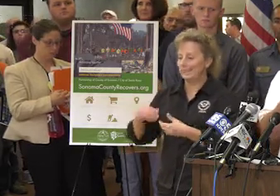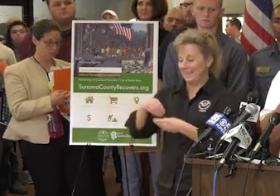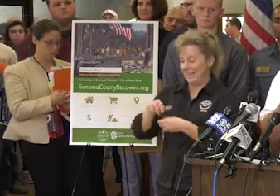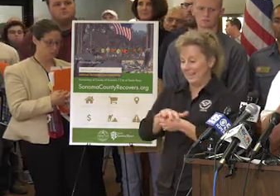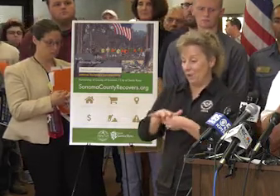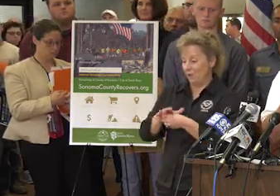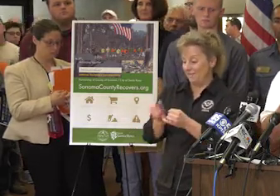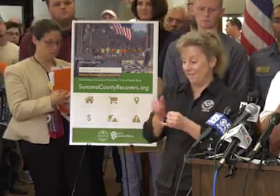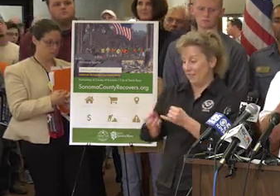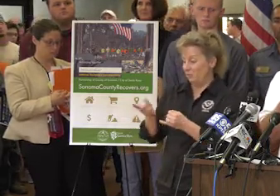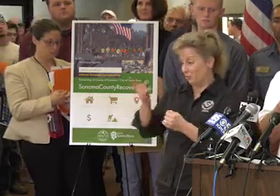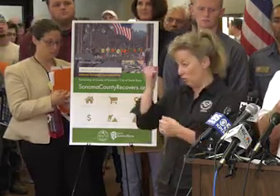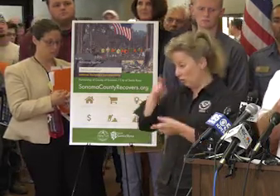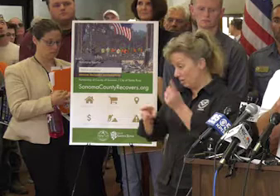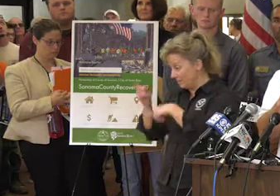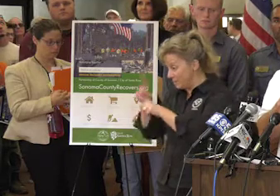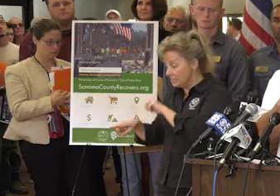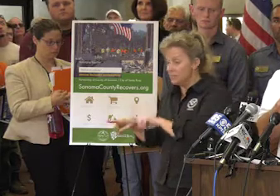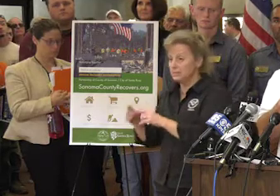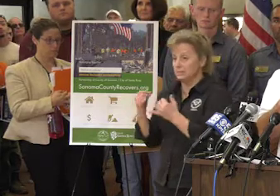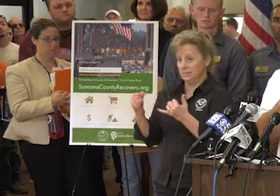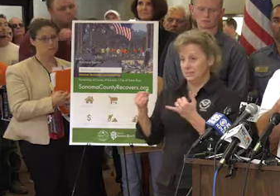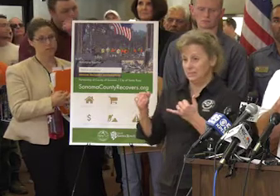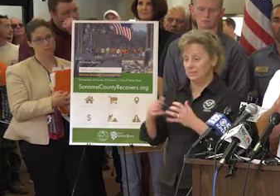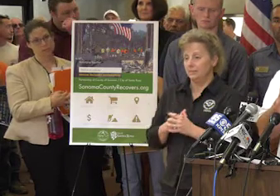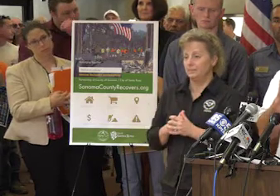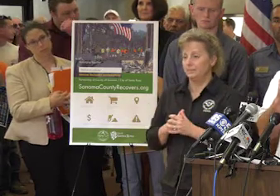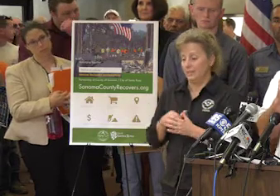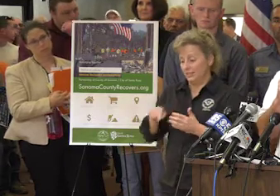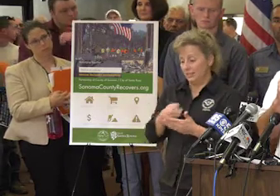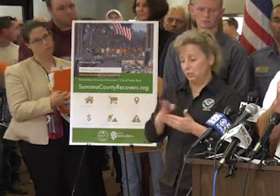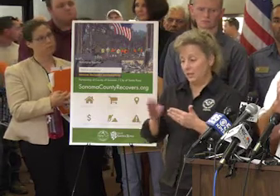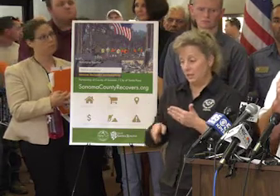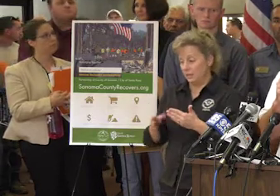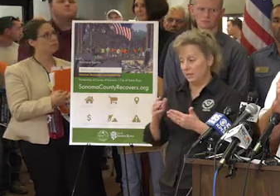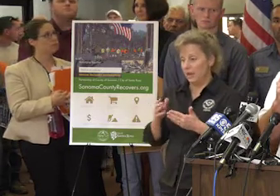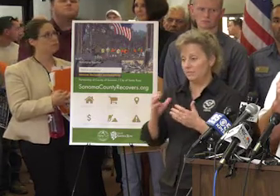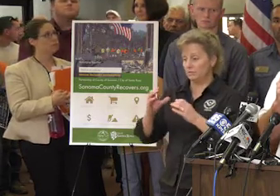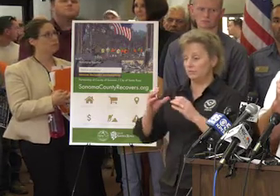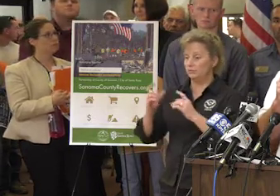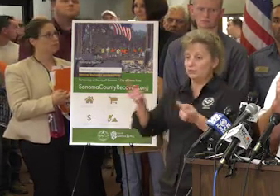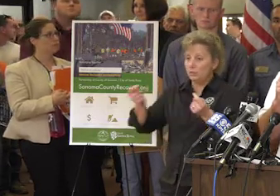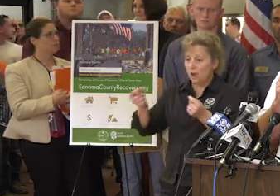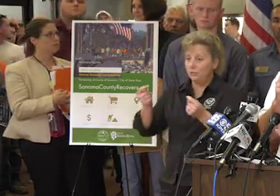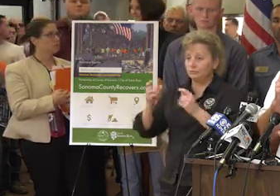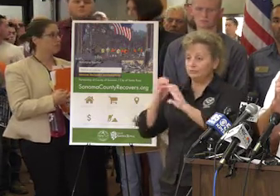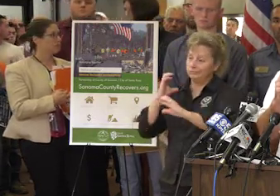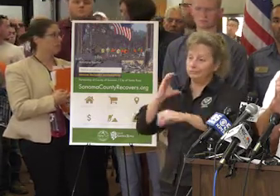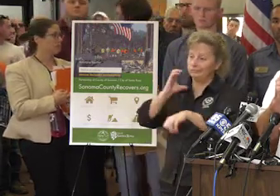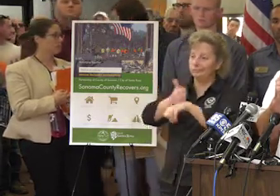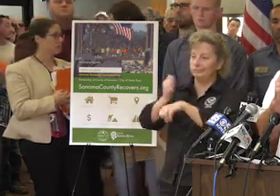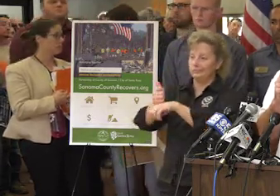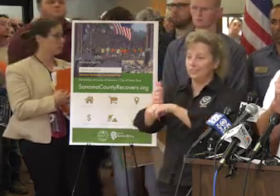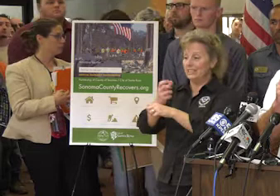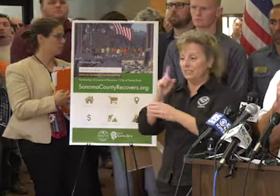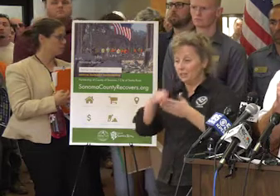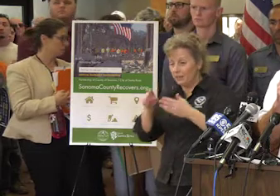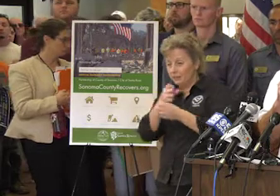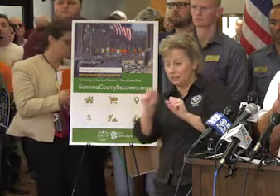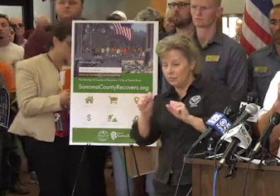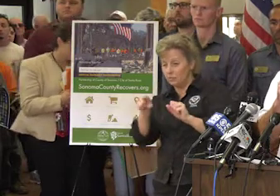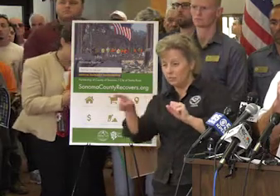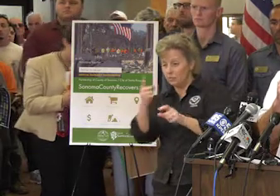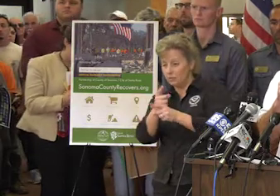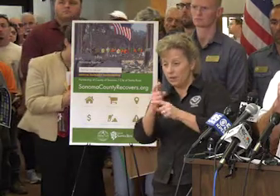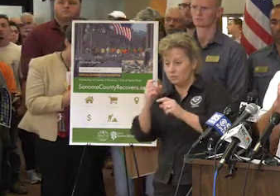we're finalizing agreements with them now, and we are looking at this weekend to have trucks in the area. We'll begin checking them for safety, making sure that they're